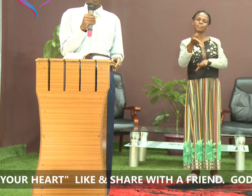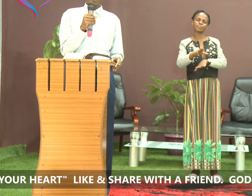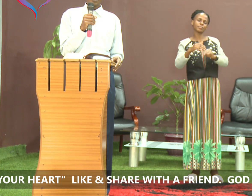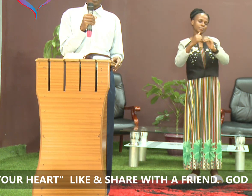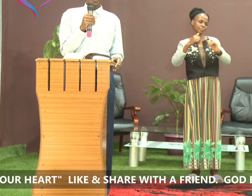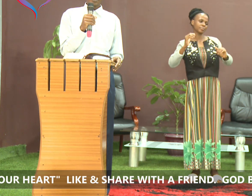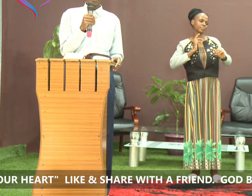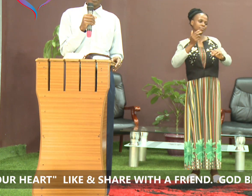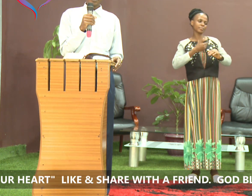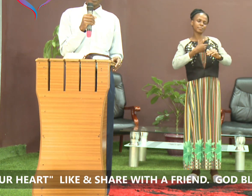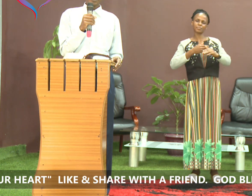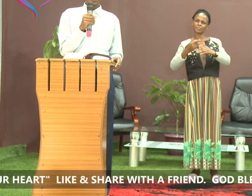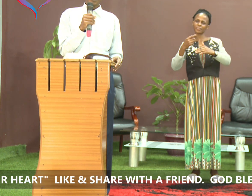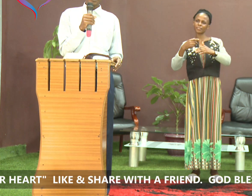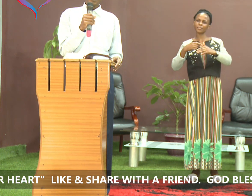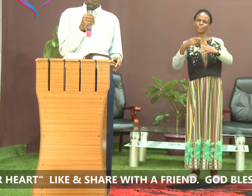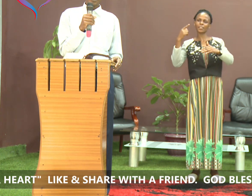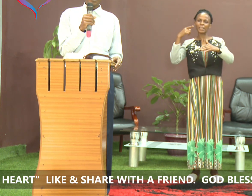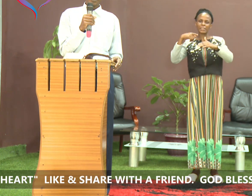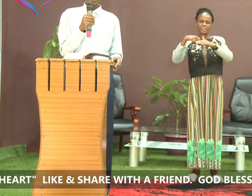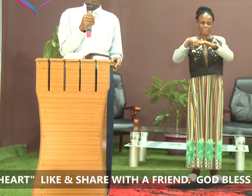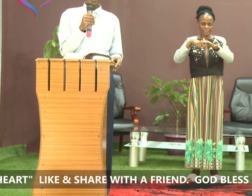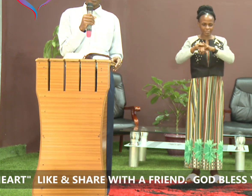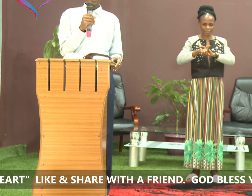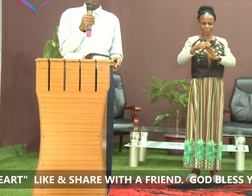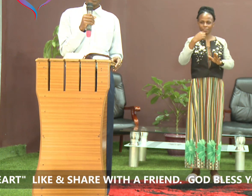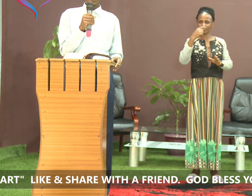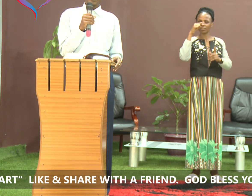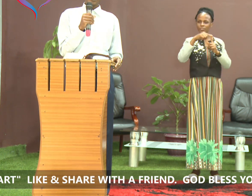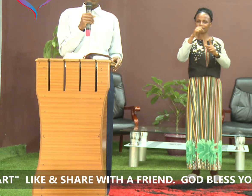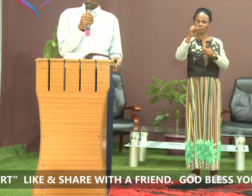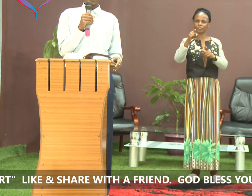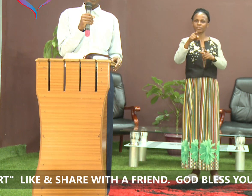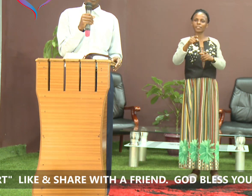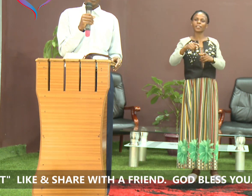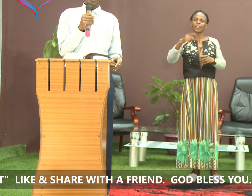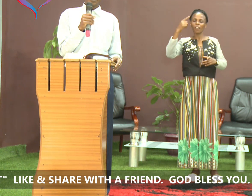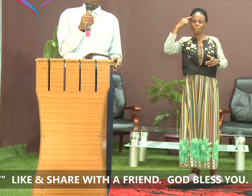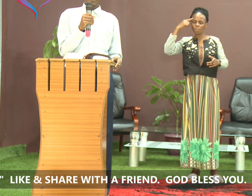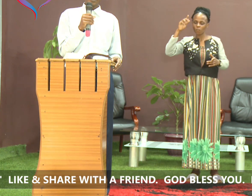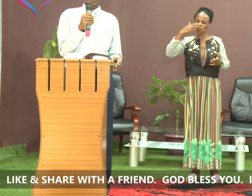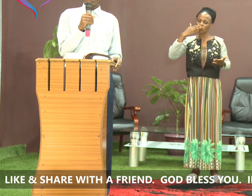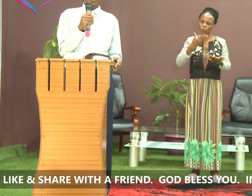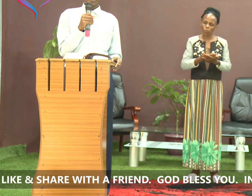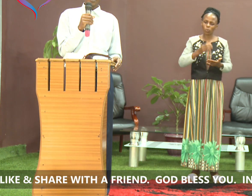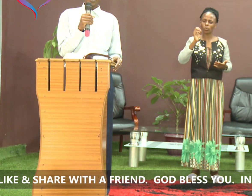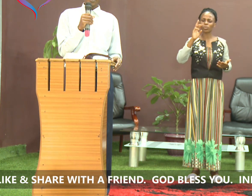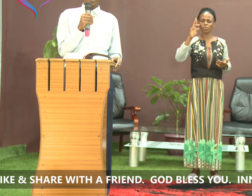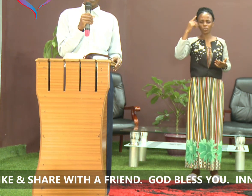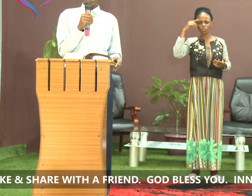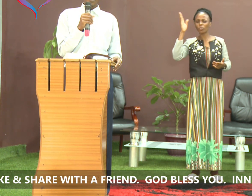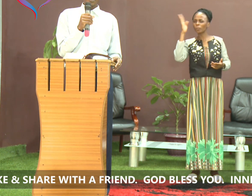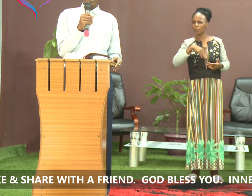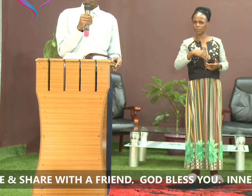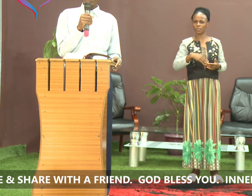the entrance? At the entrance, they are telling you for good or for better. Why are they telling you those things at